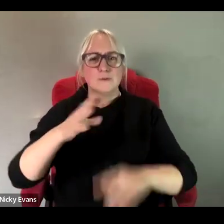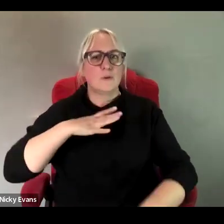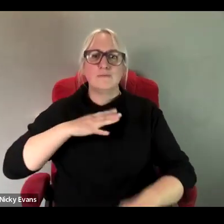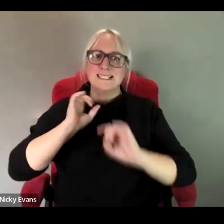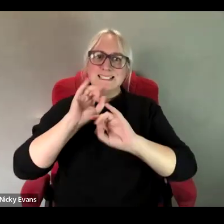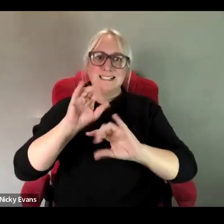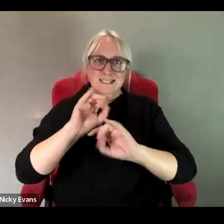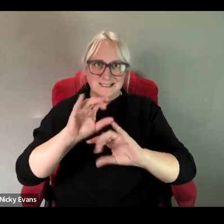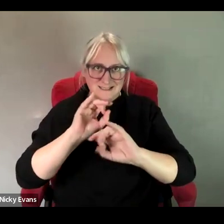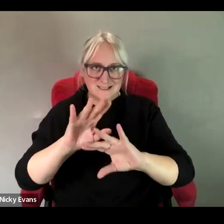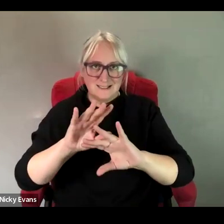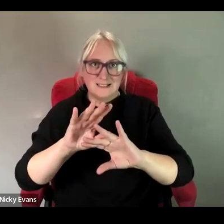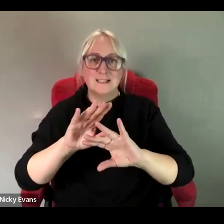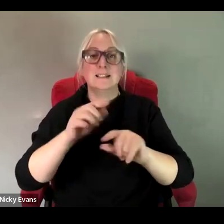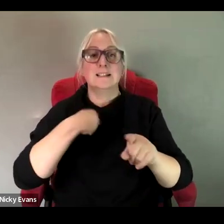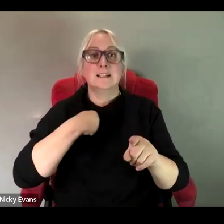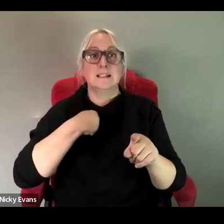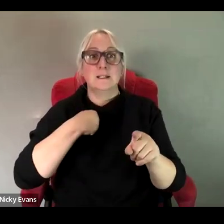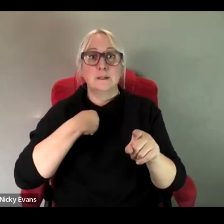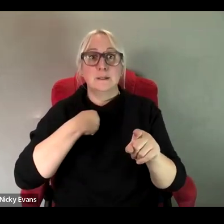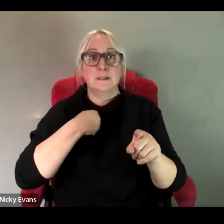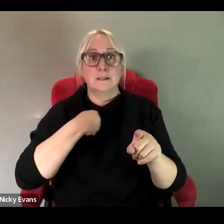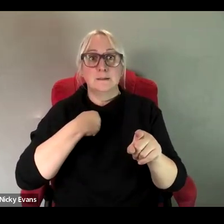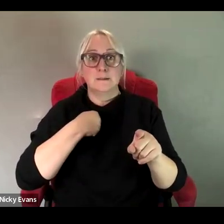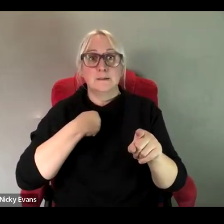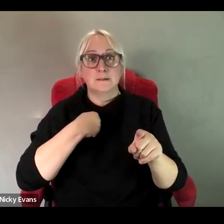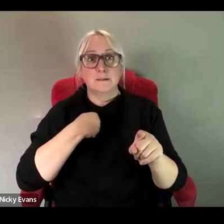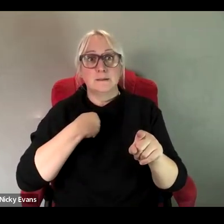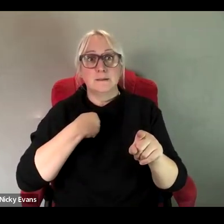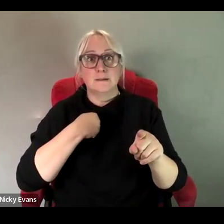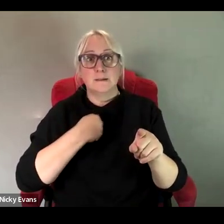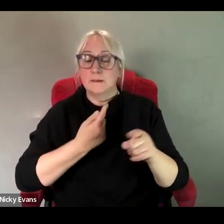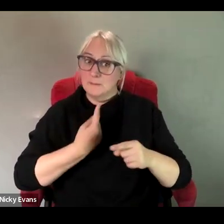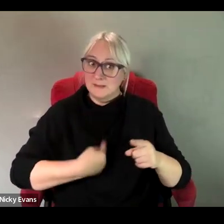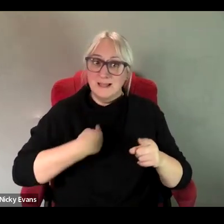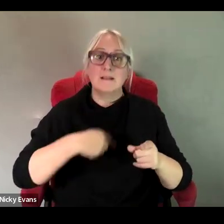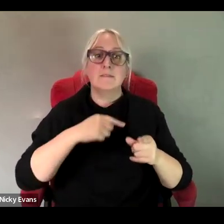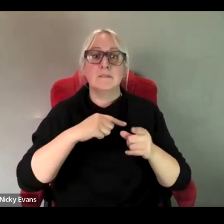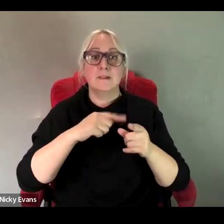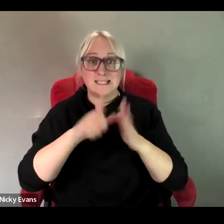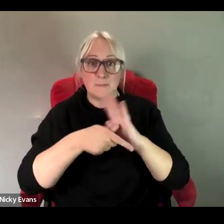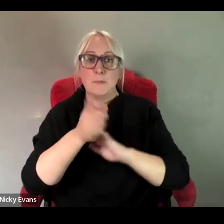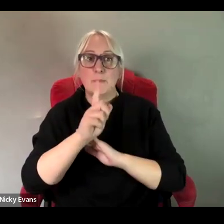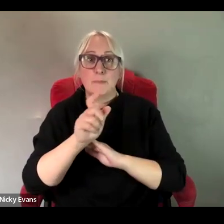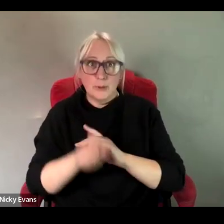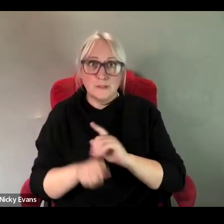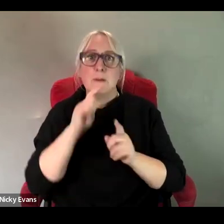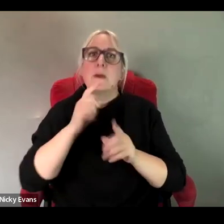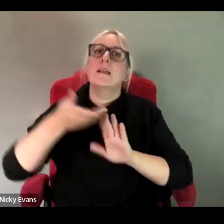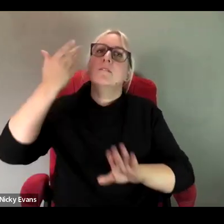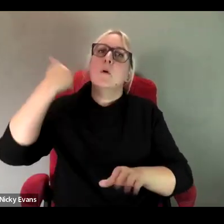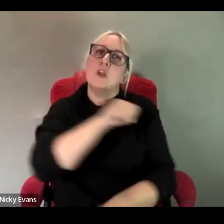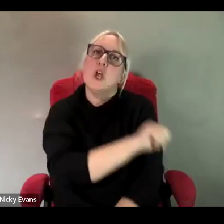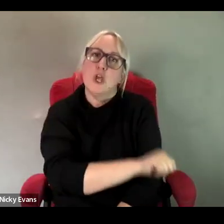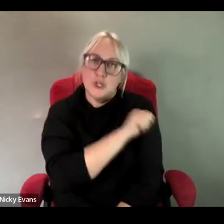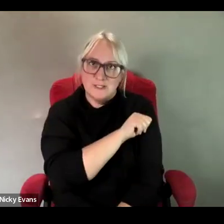come across this is a now disabled person, but a former nurse, and I've seen in hospitals, doctors